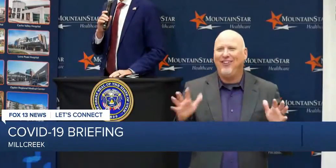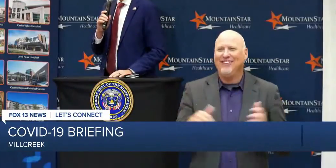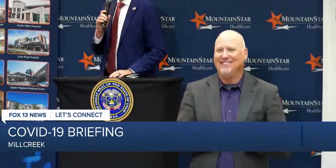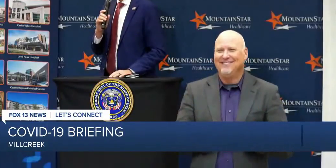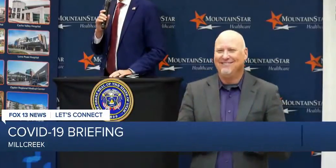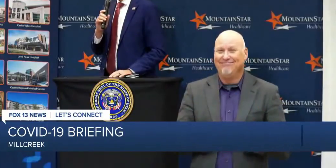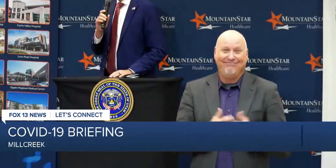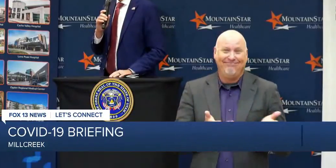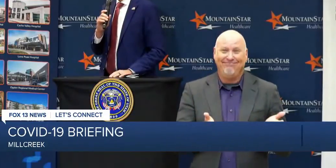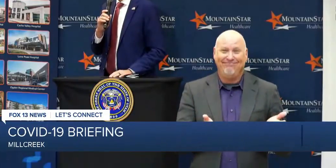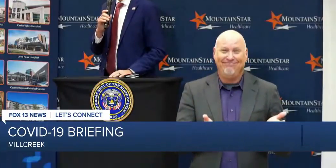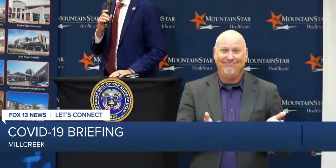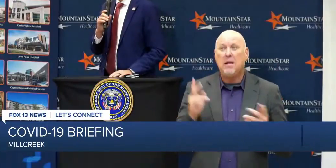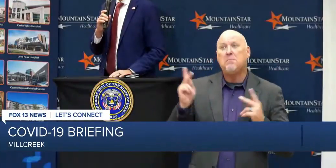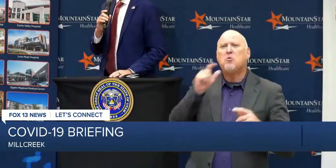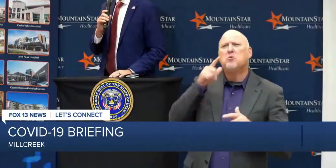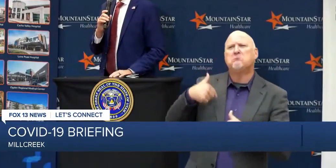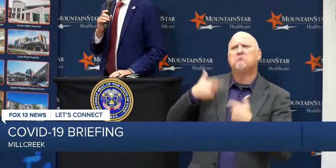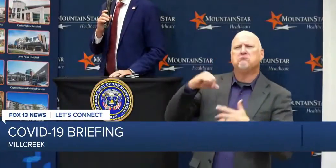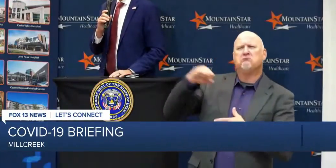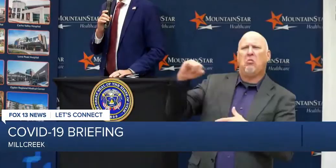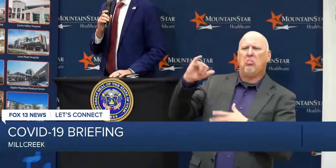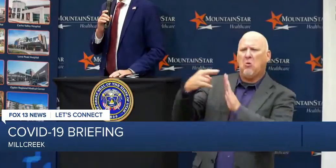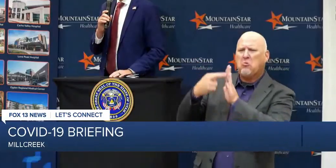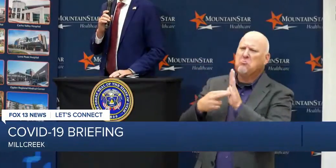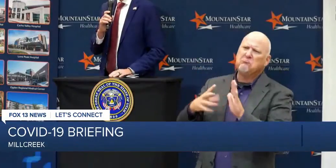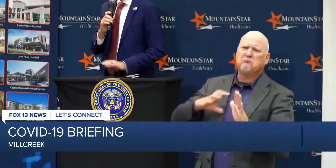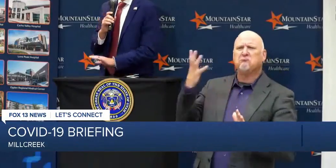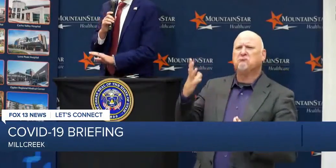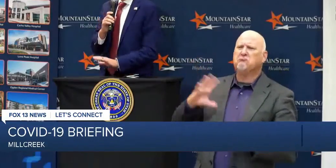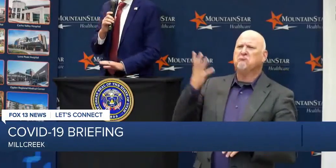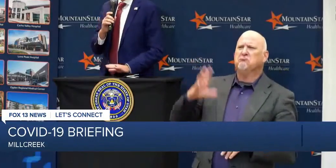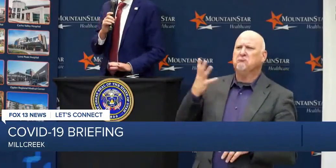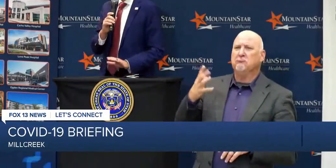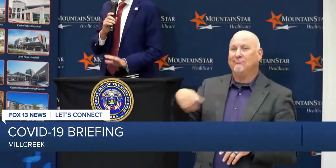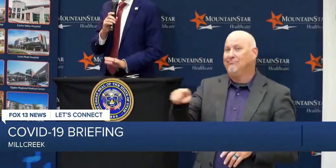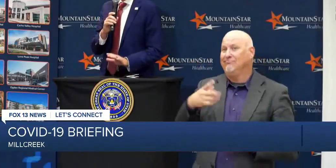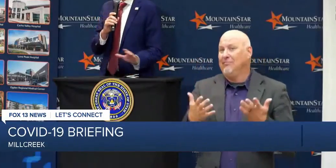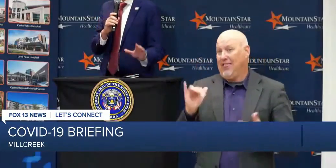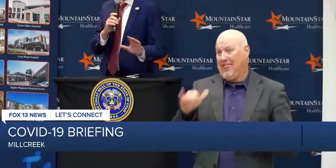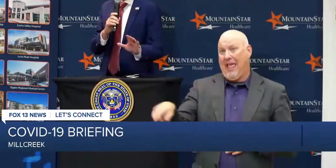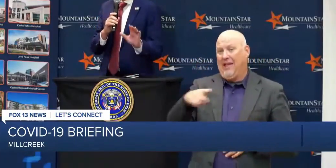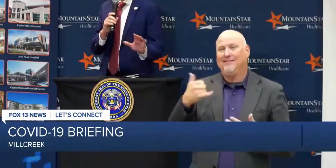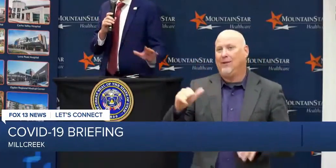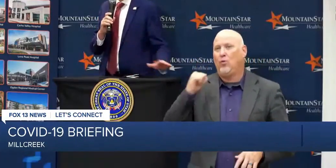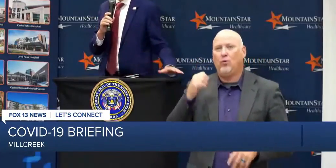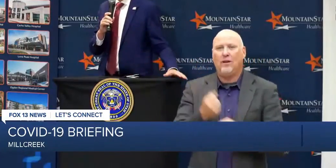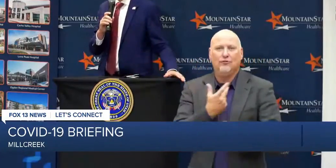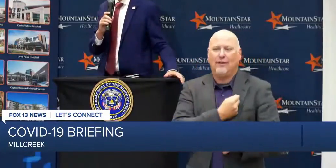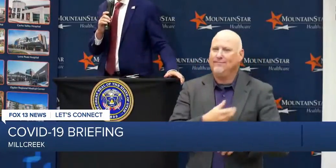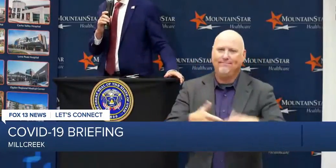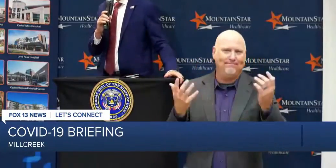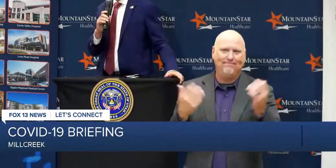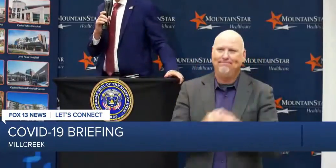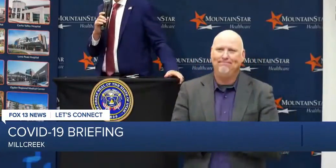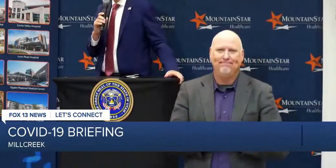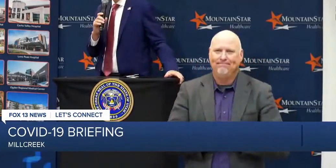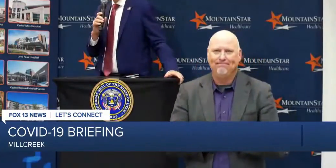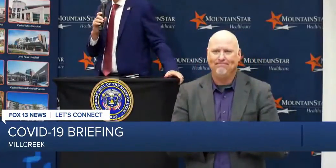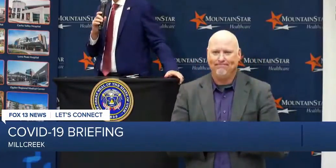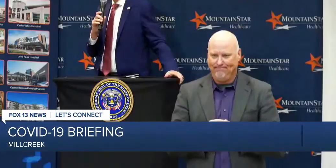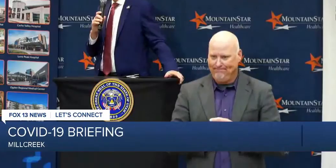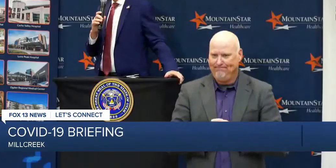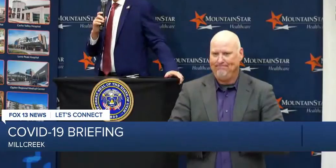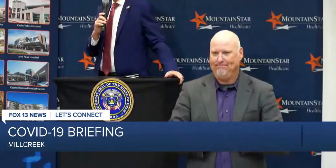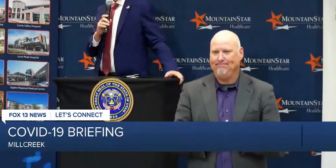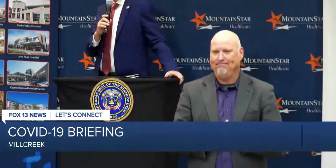of the virus. And so I just want to say, and I want to give some good news. I didn't share the numbers with you before, but last week